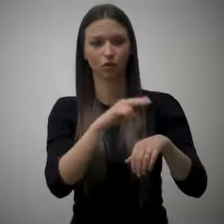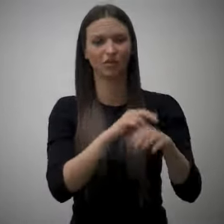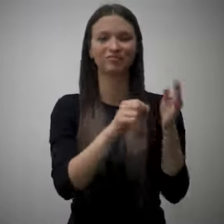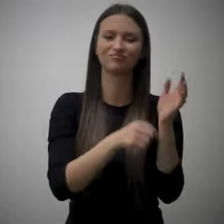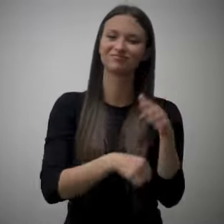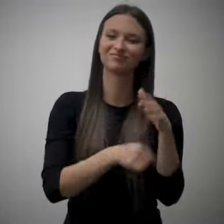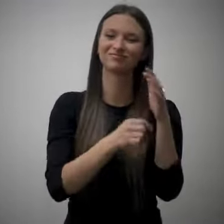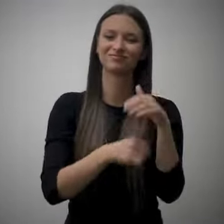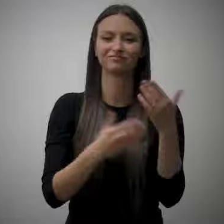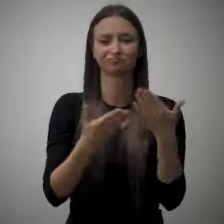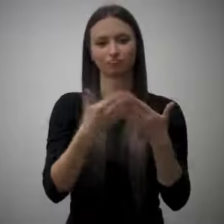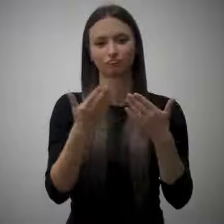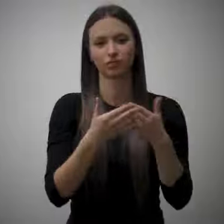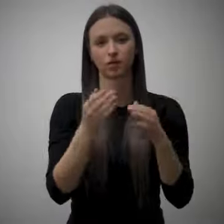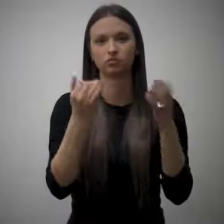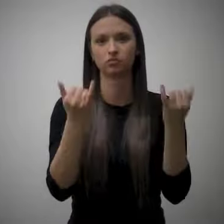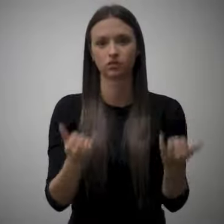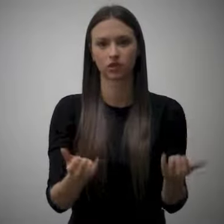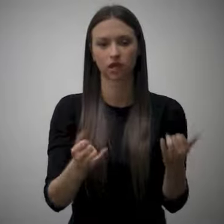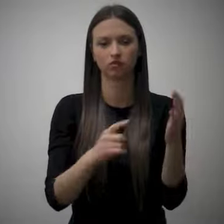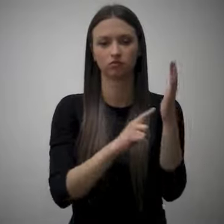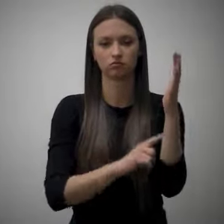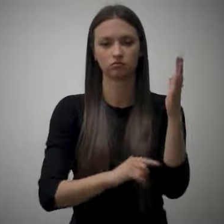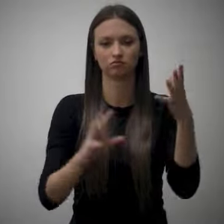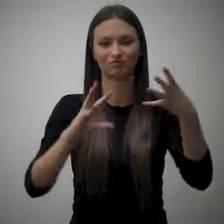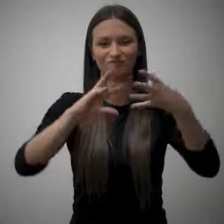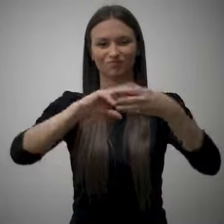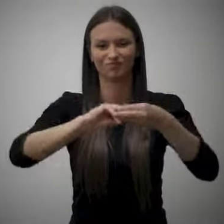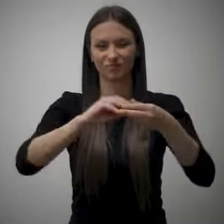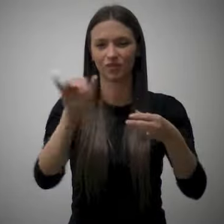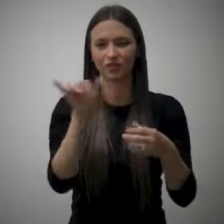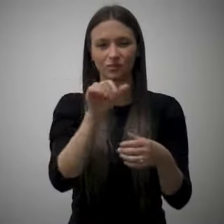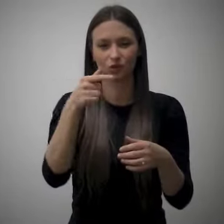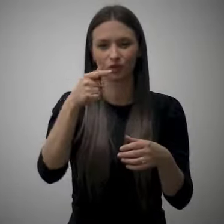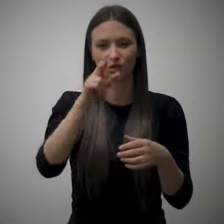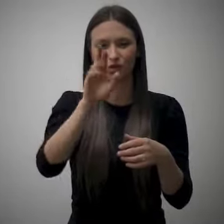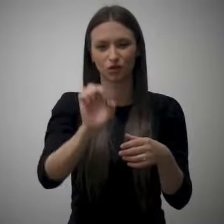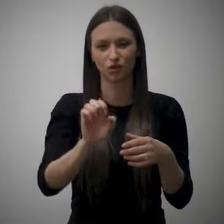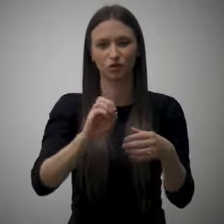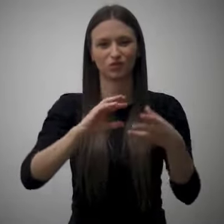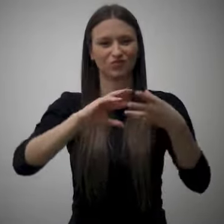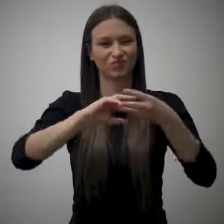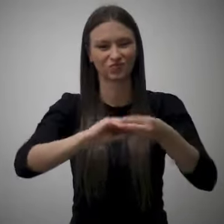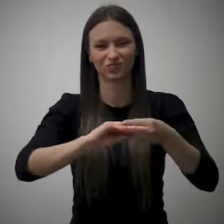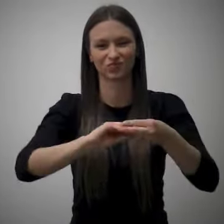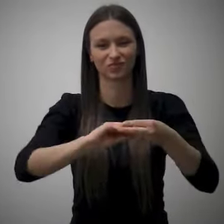move freely and easily, to fuse or glue together.